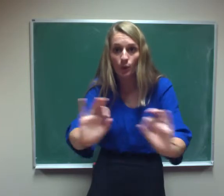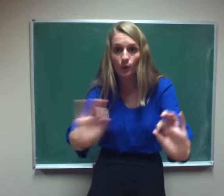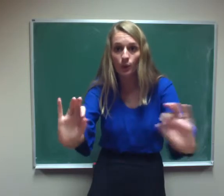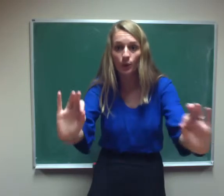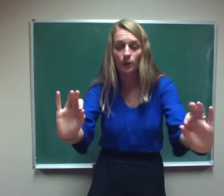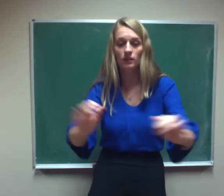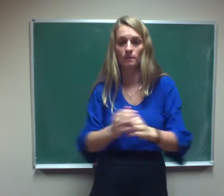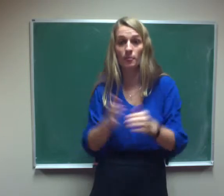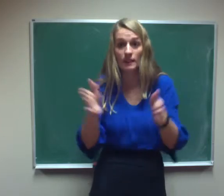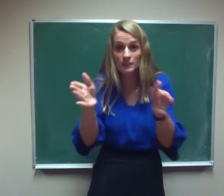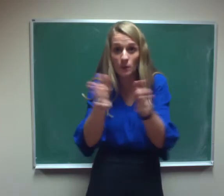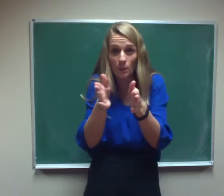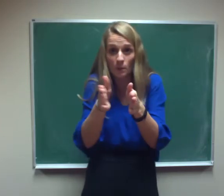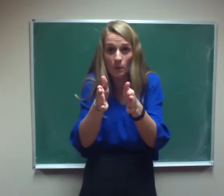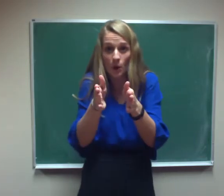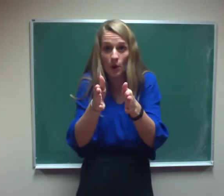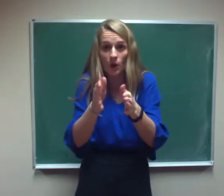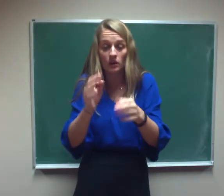branches are known as arterioles.